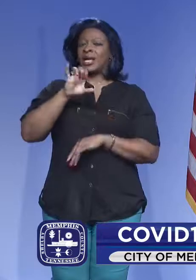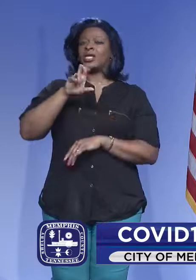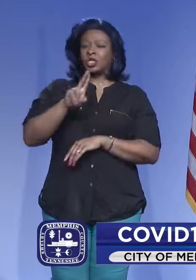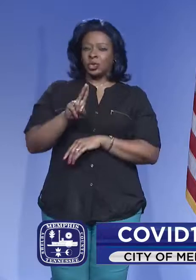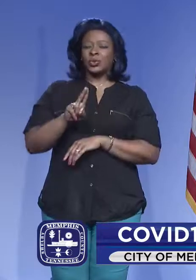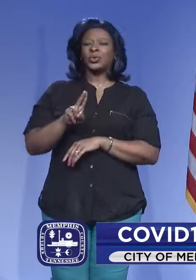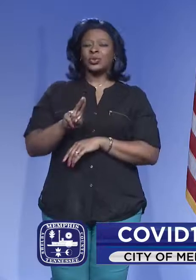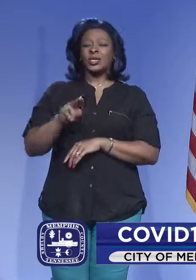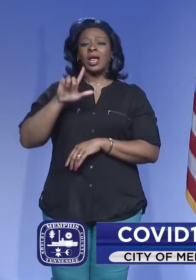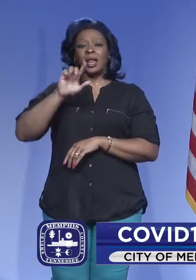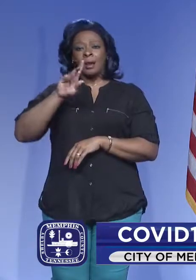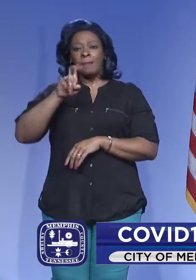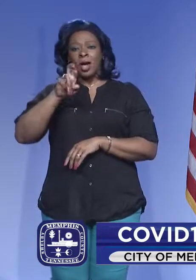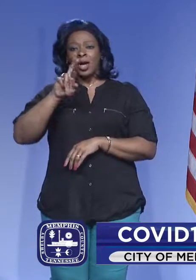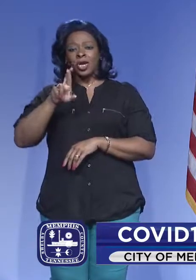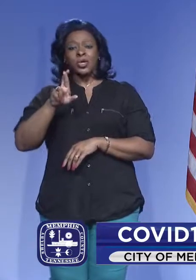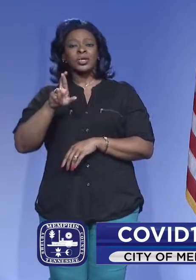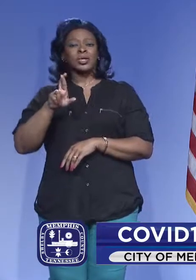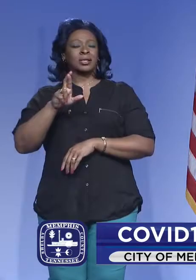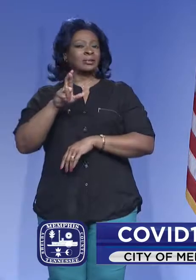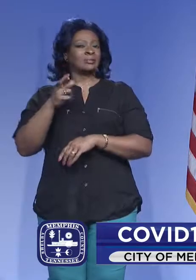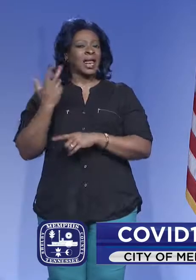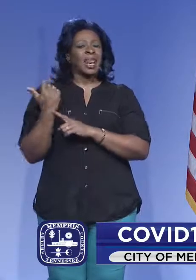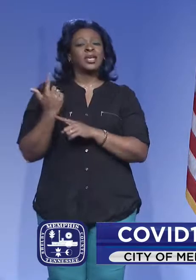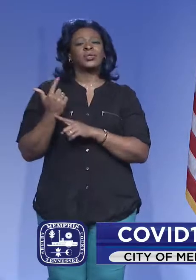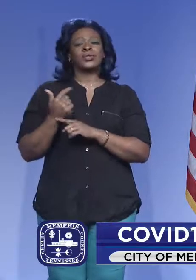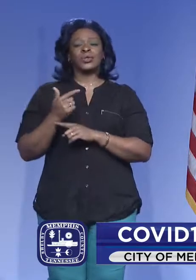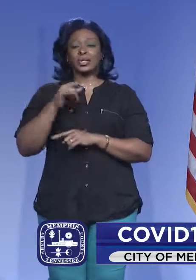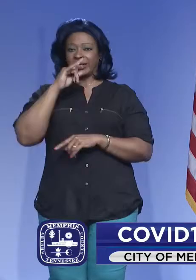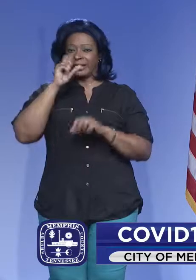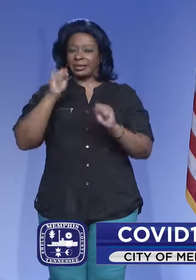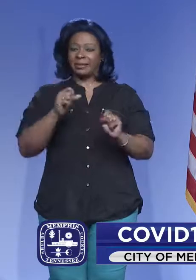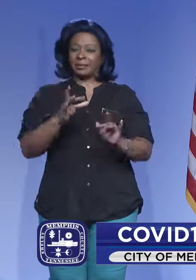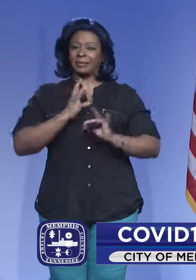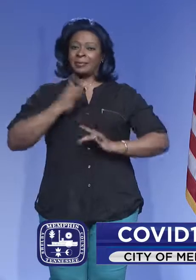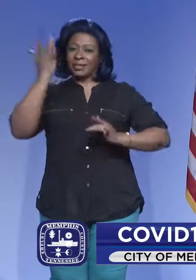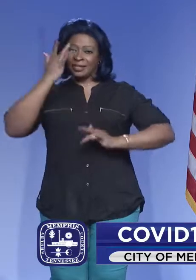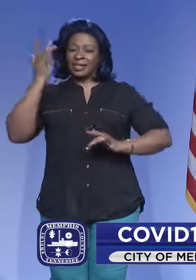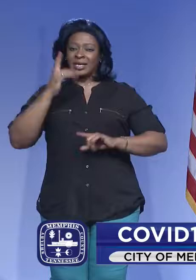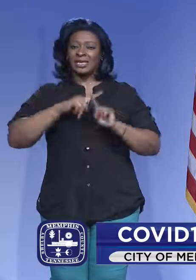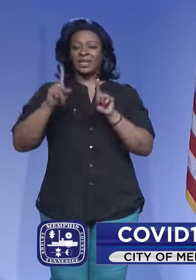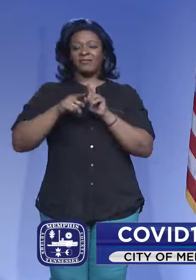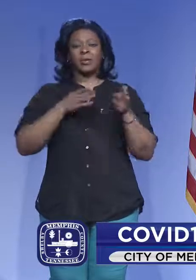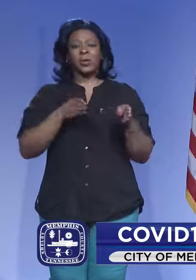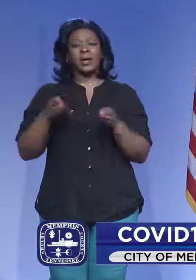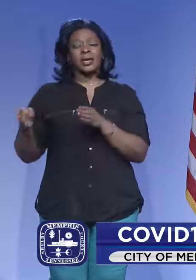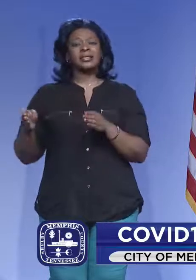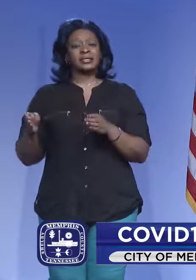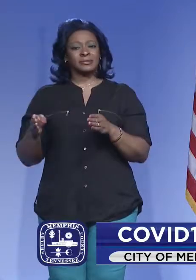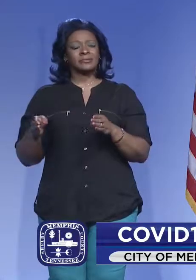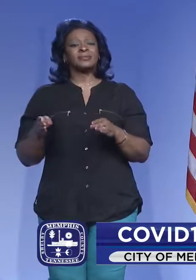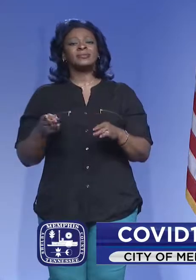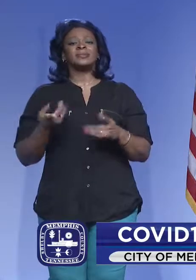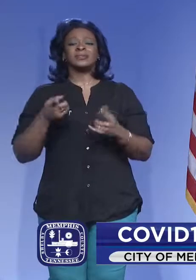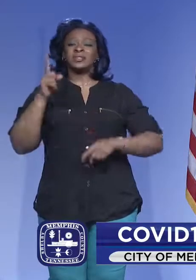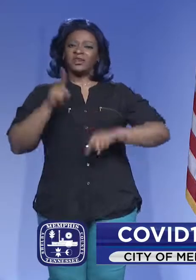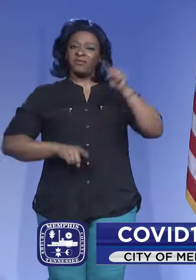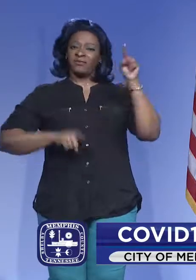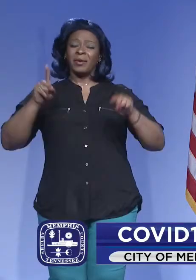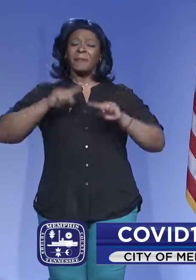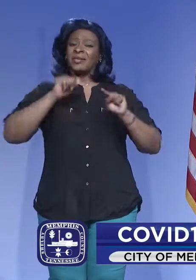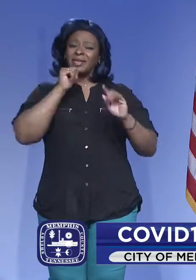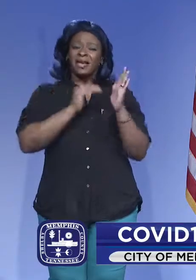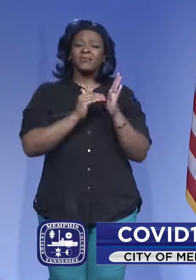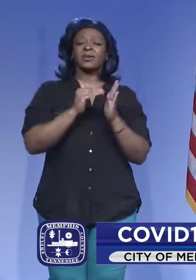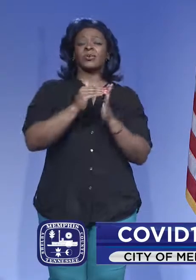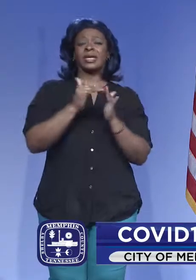units at Le Bonheur this past year. We know kids do get sick from this in a couple of different ways. It's very infrequent, but now with